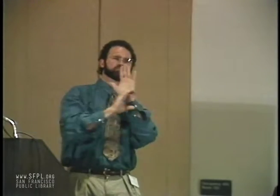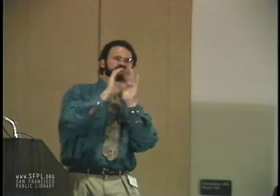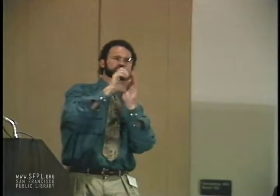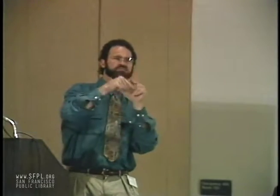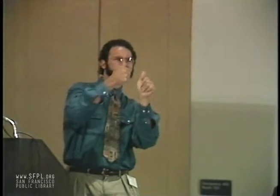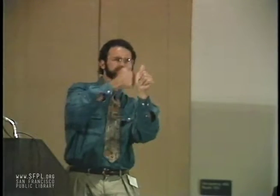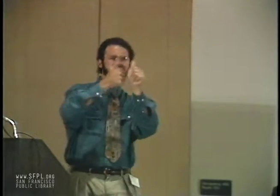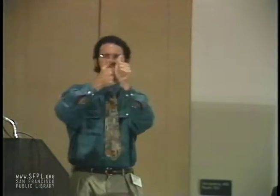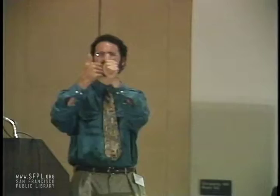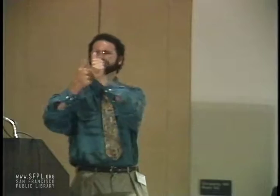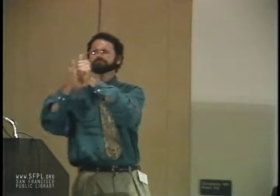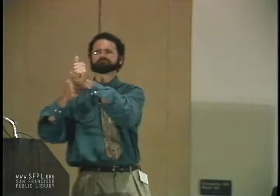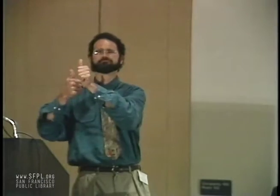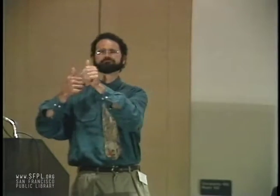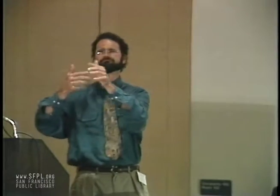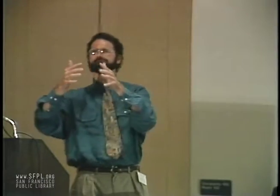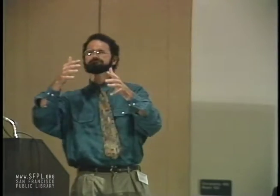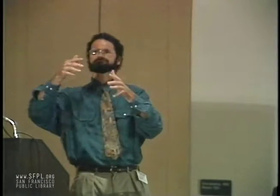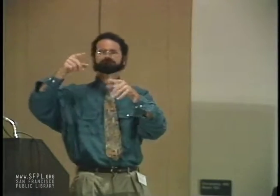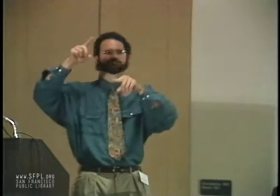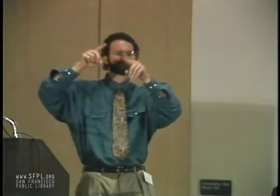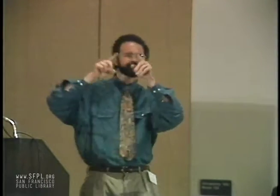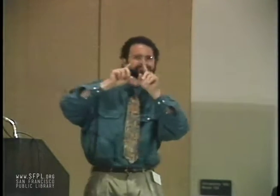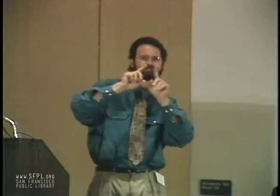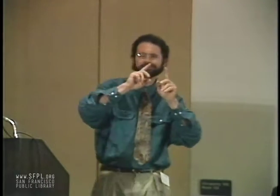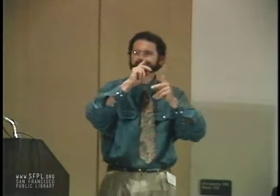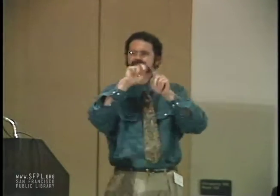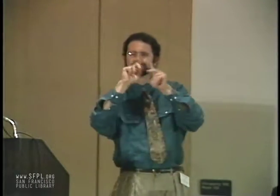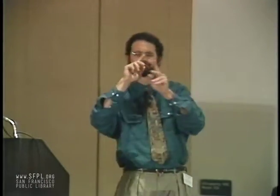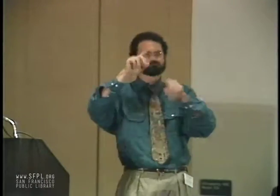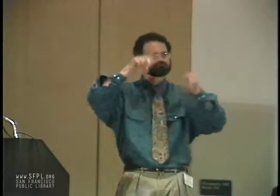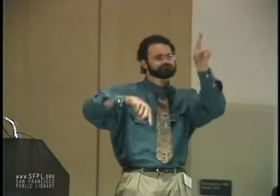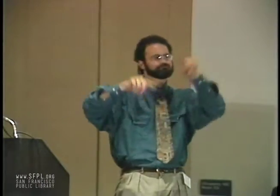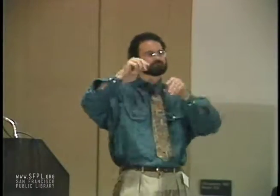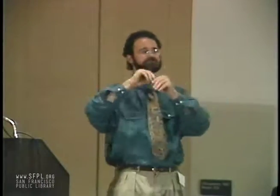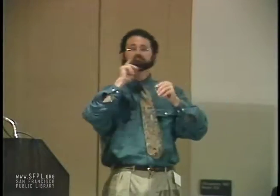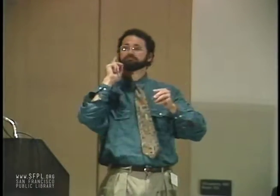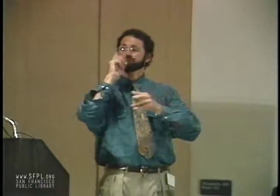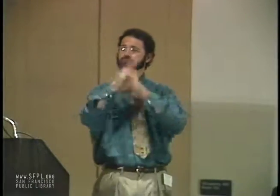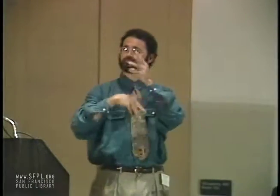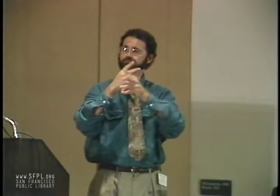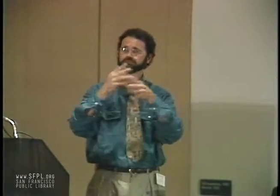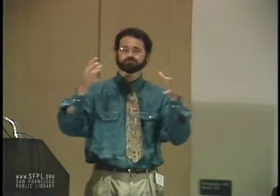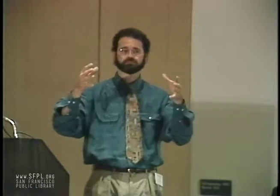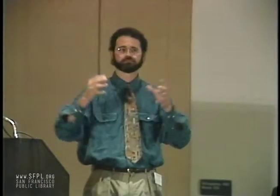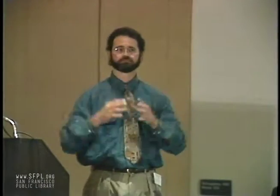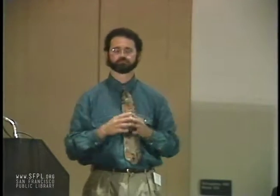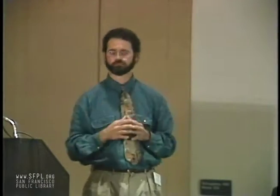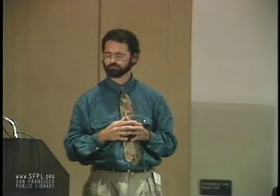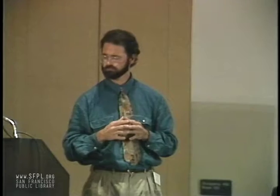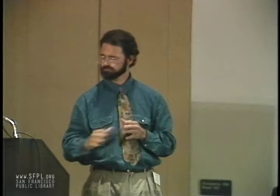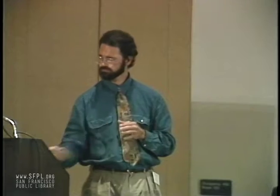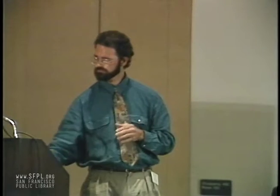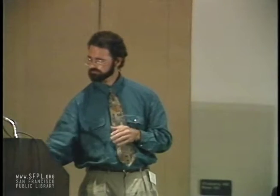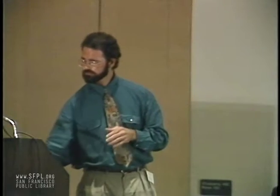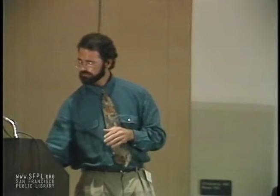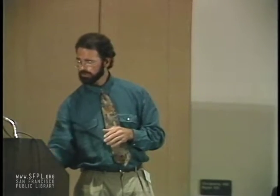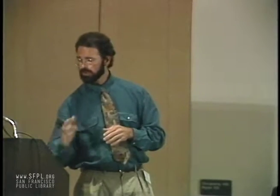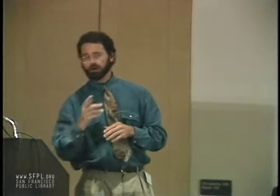specific points and unique characteristics that I want to share with you. There are a variety of perspectives and experiences